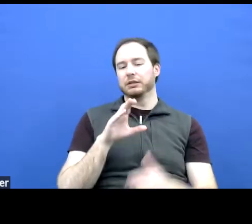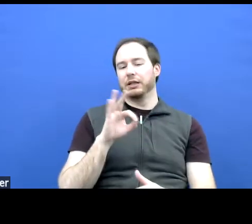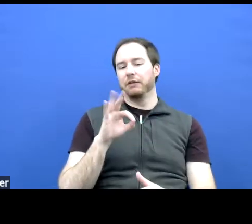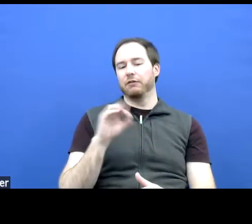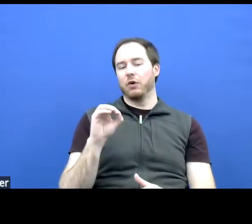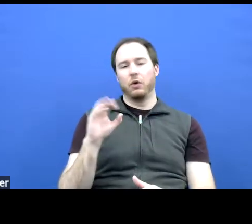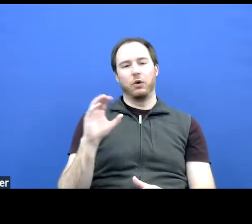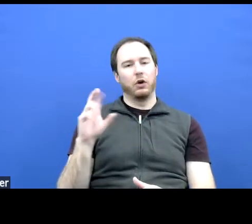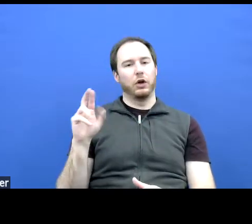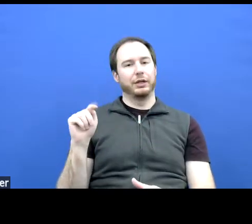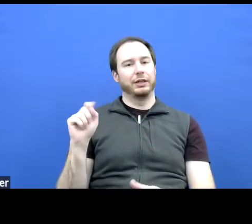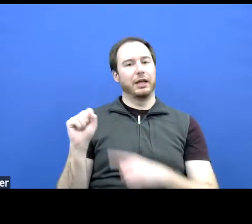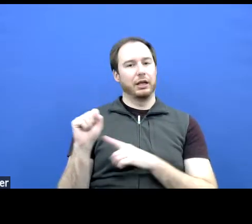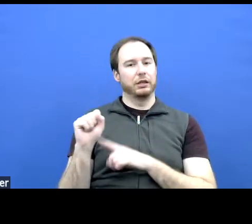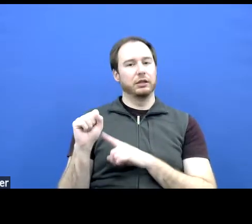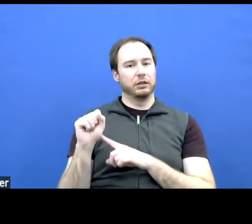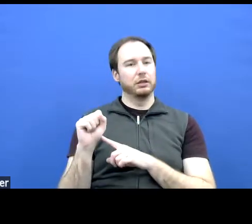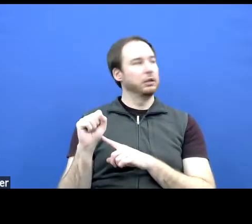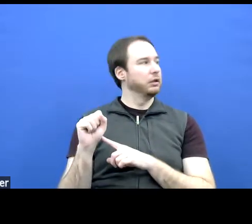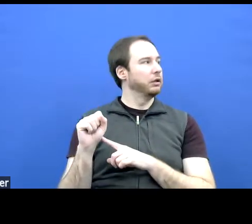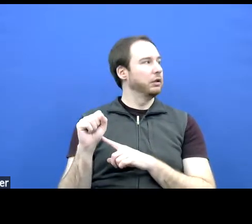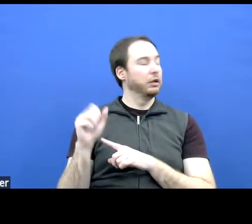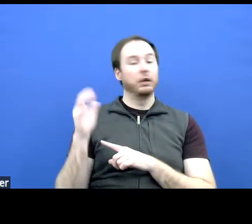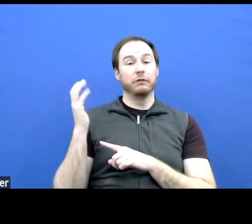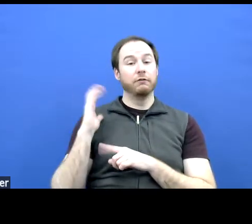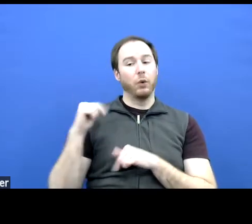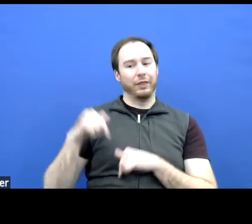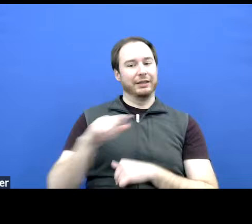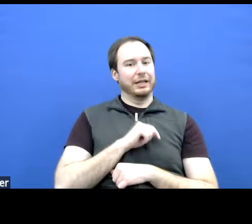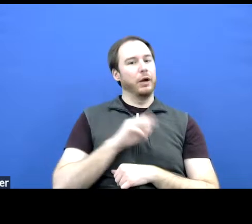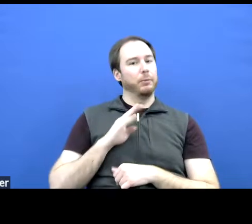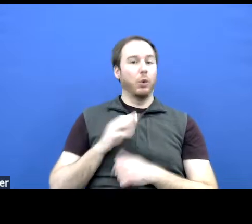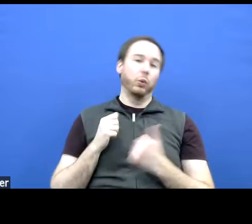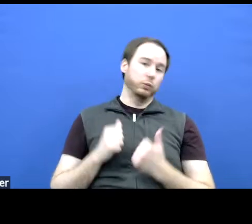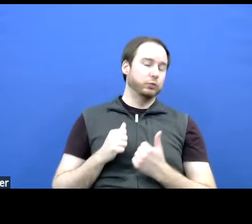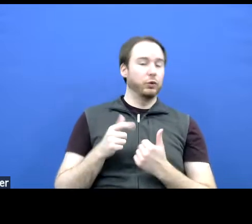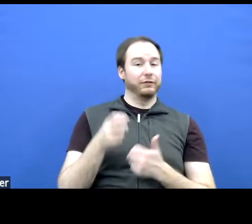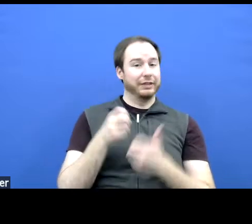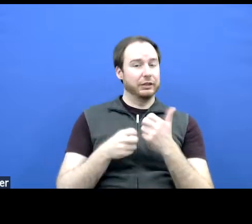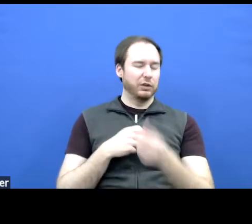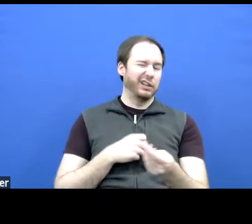for RTS was once served with us on this town board. So if you have any